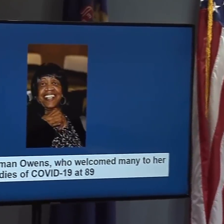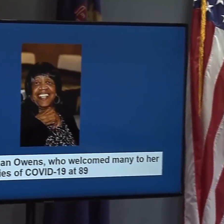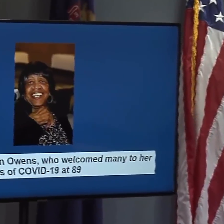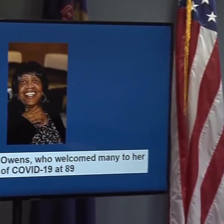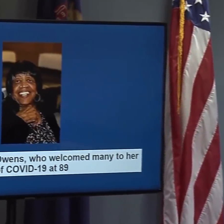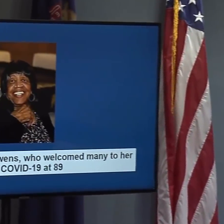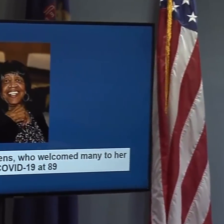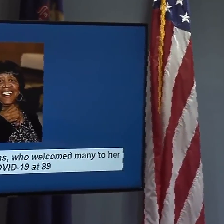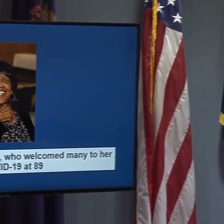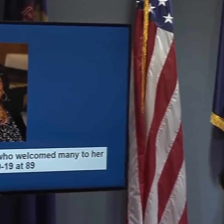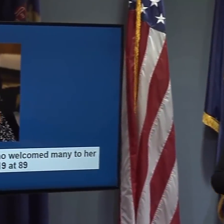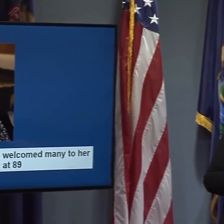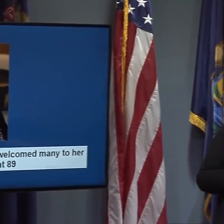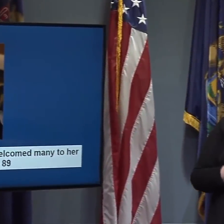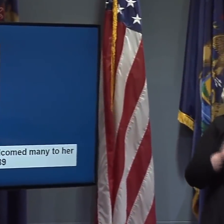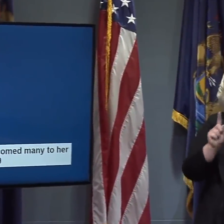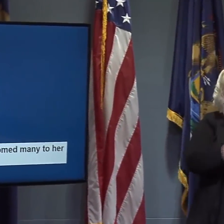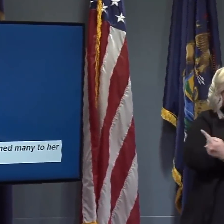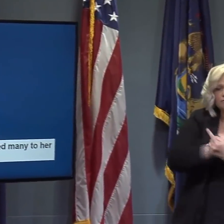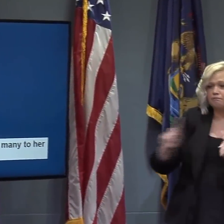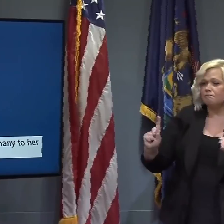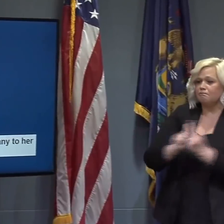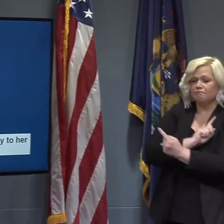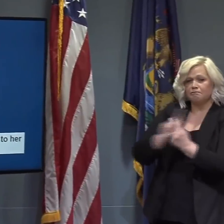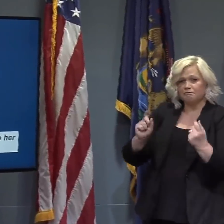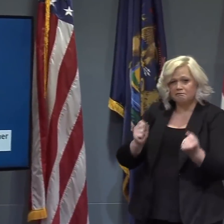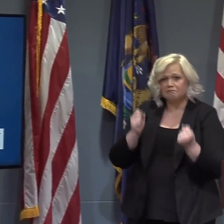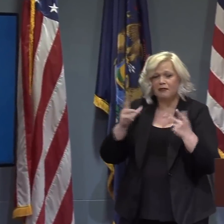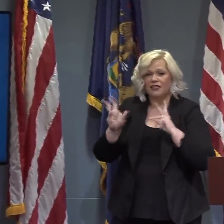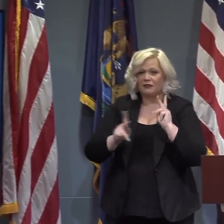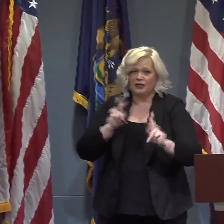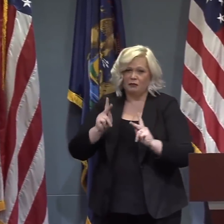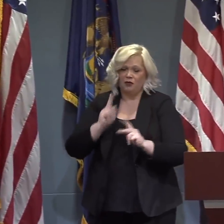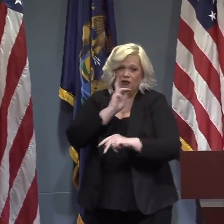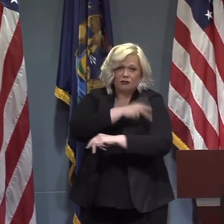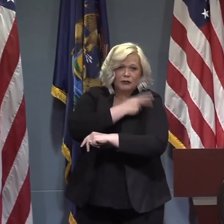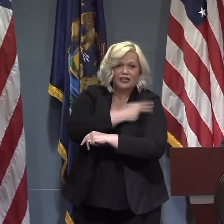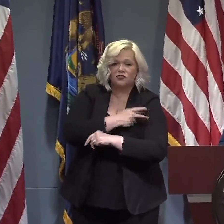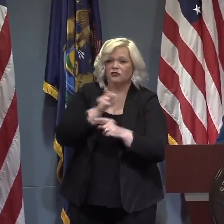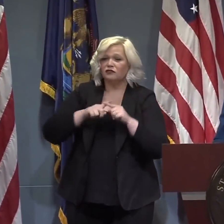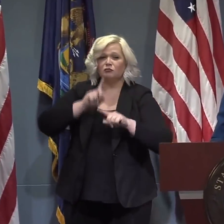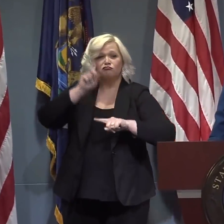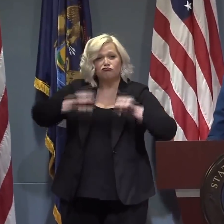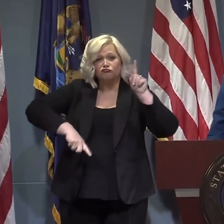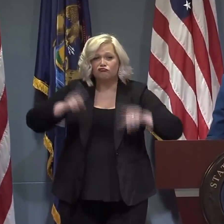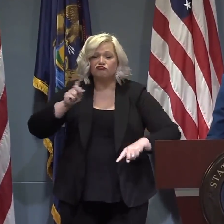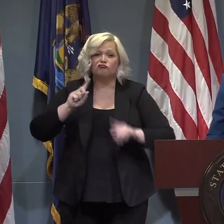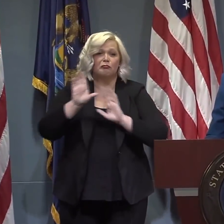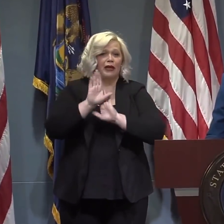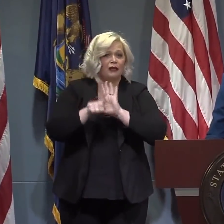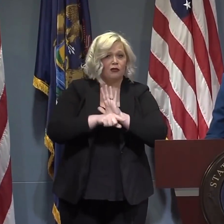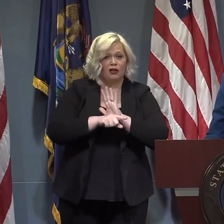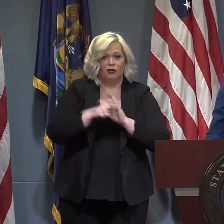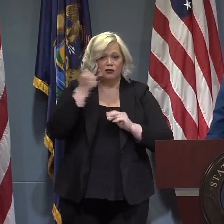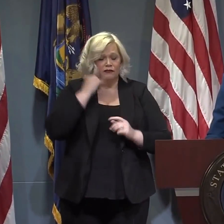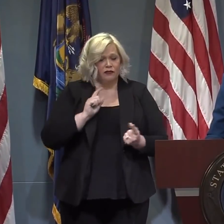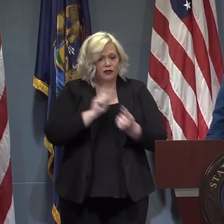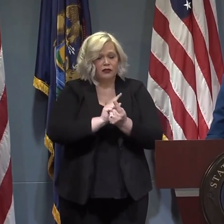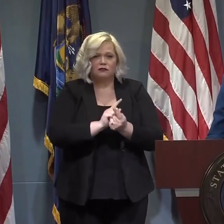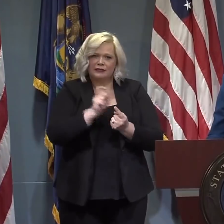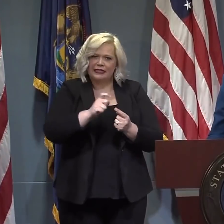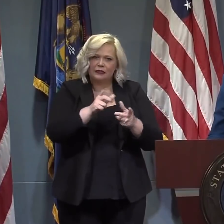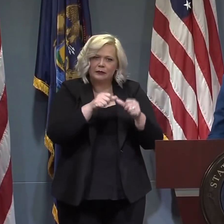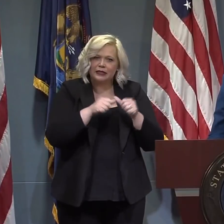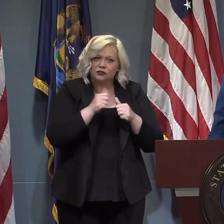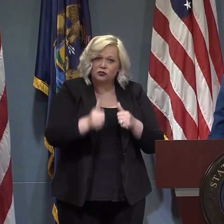her career, she met people, often patients, from all walks of life who needed a place to live. She brought